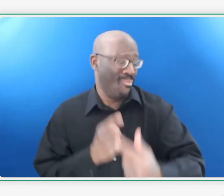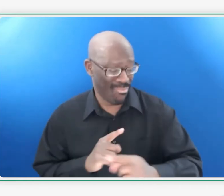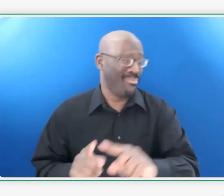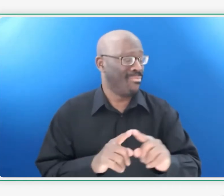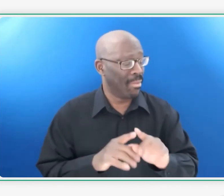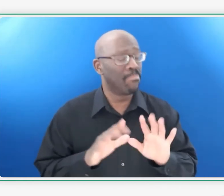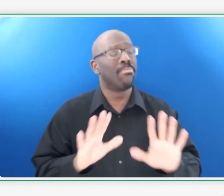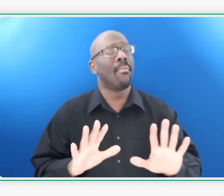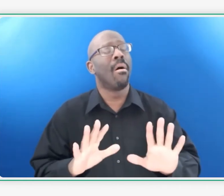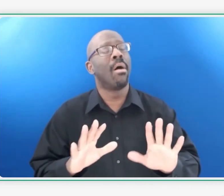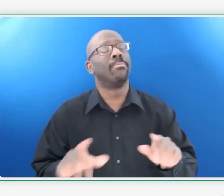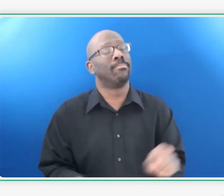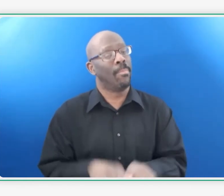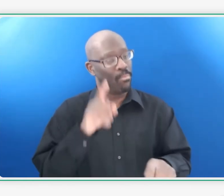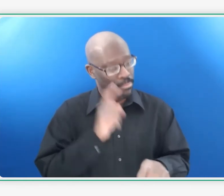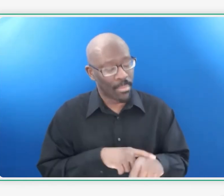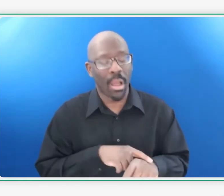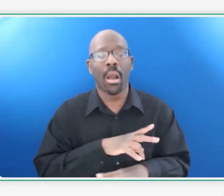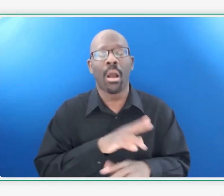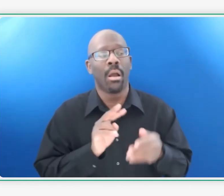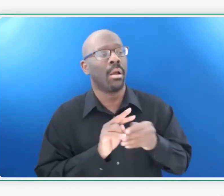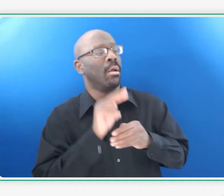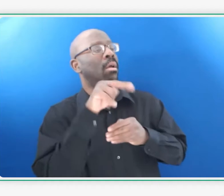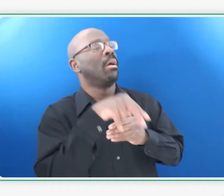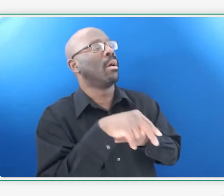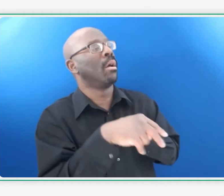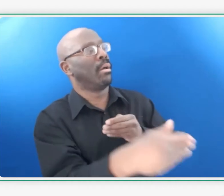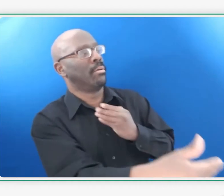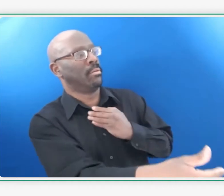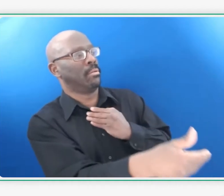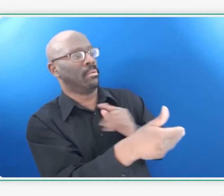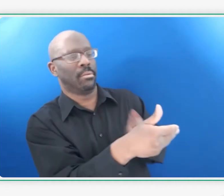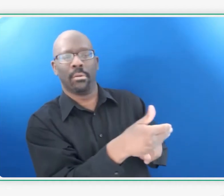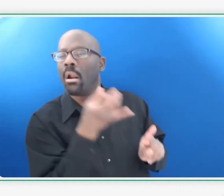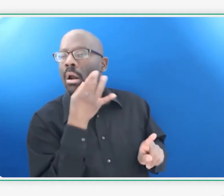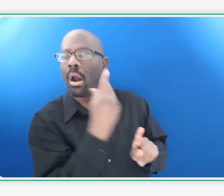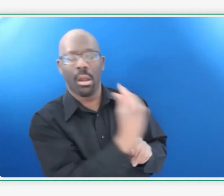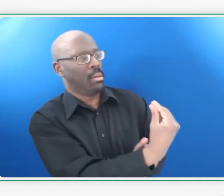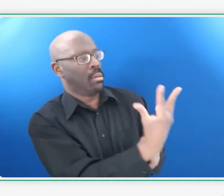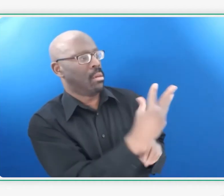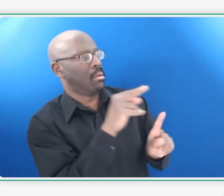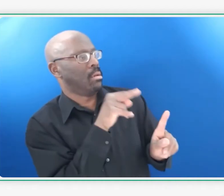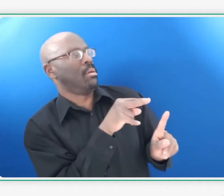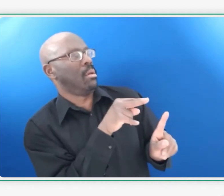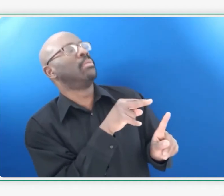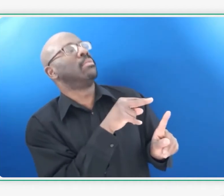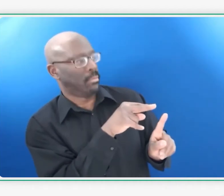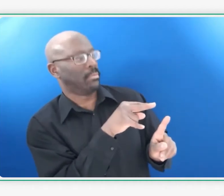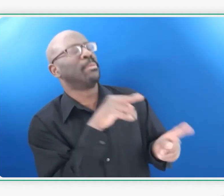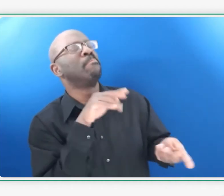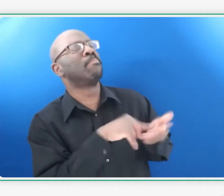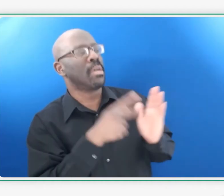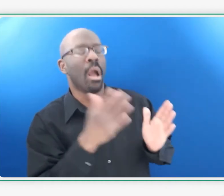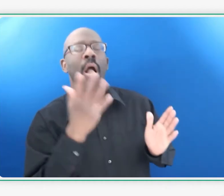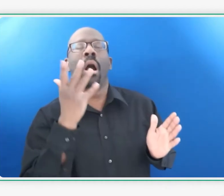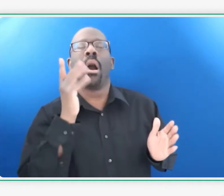So as I mentioned, it's been 1 year of us struggling and really trying to be resilient. And for the longest time, it felt like there was no